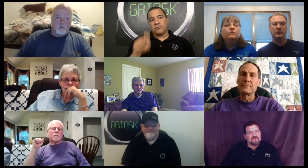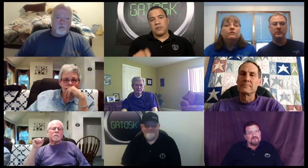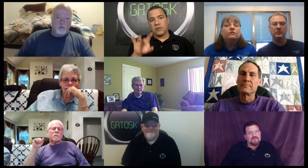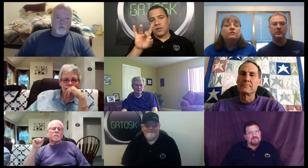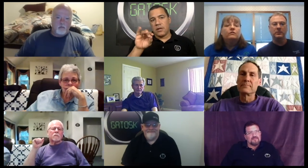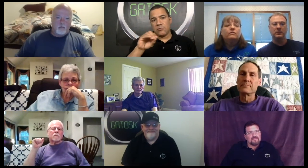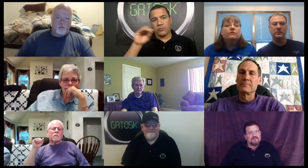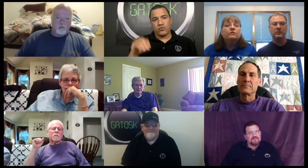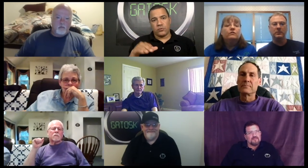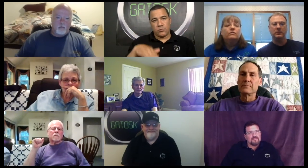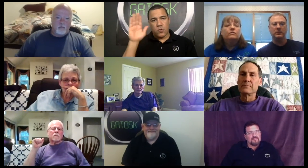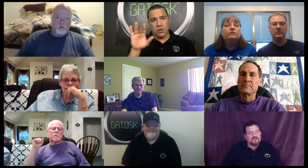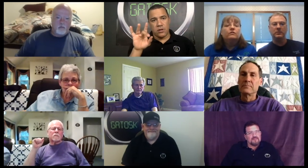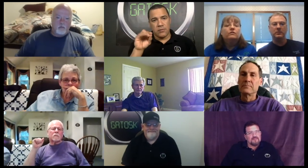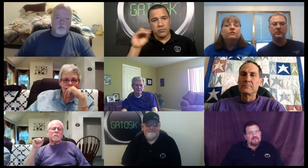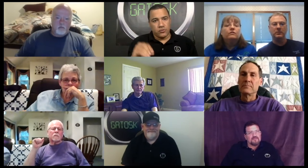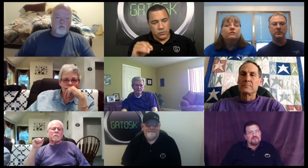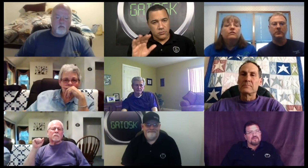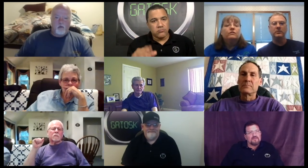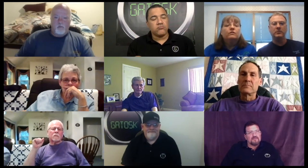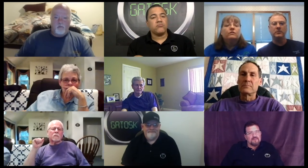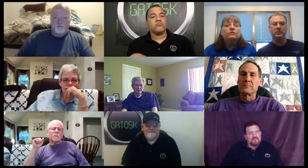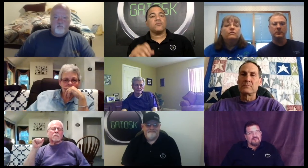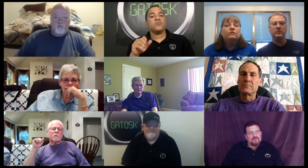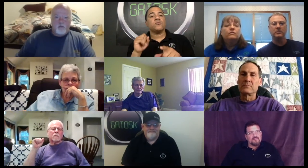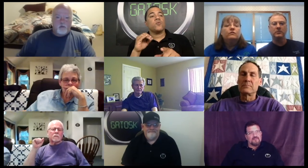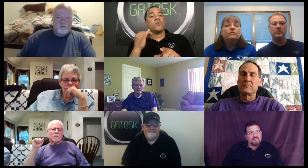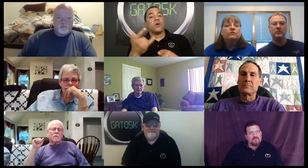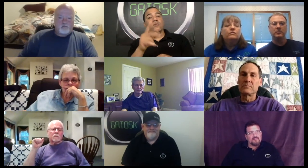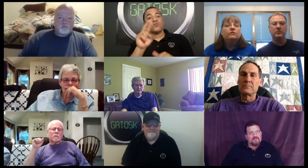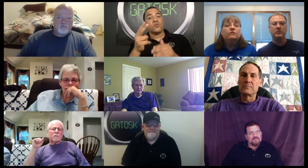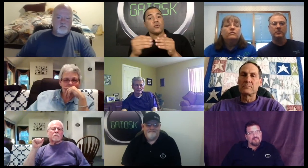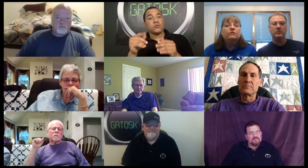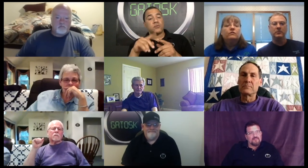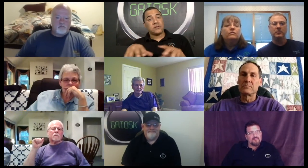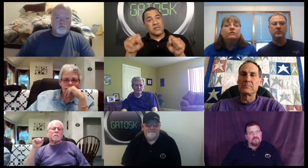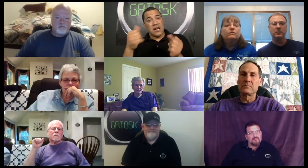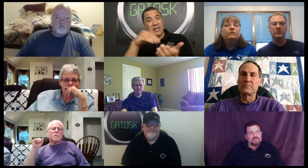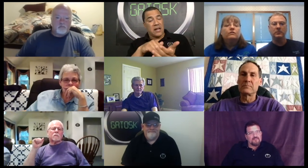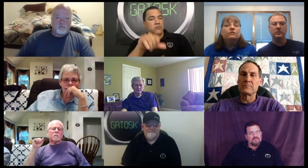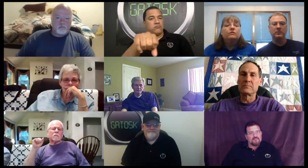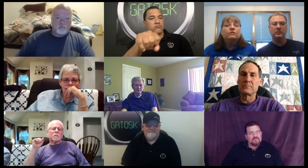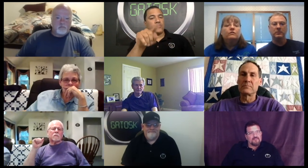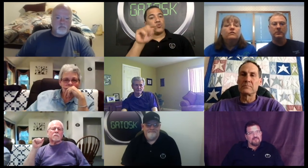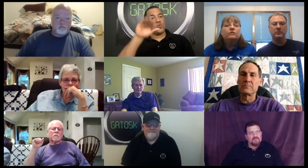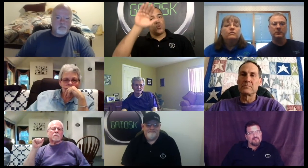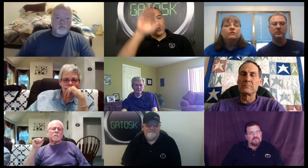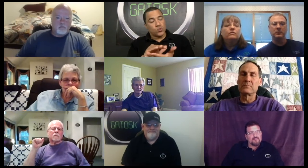order to pass the test, you have to get an 80% or better. So now you take $2,